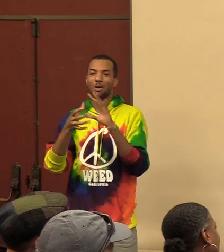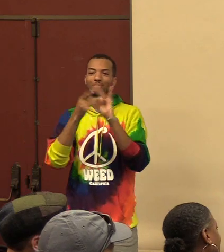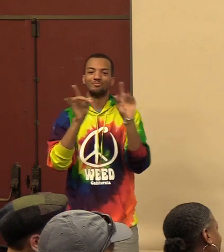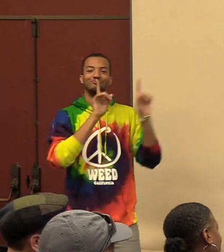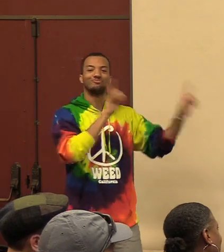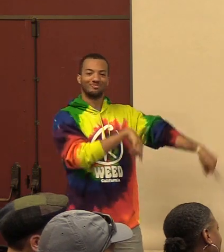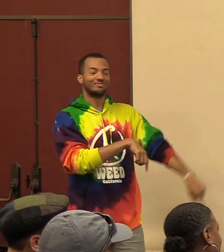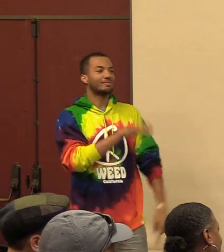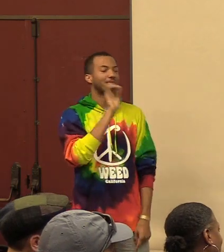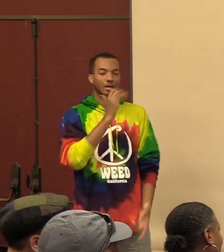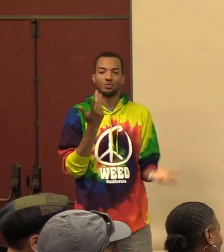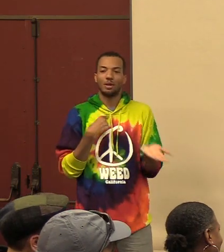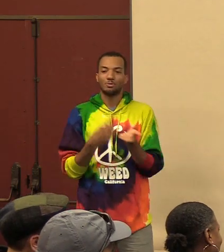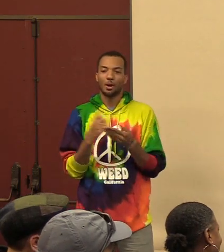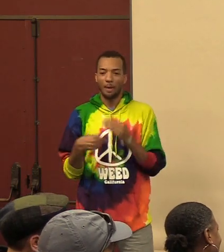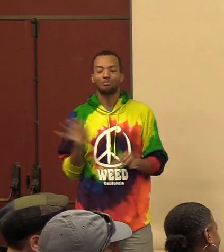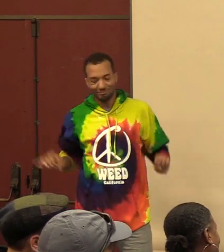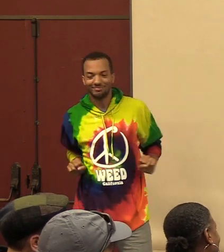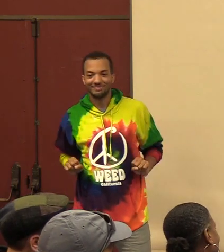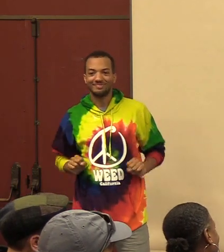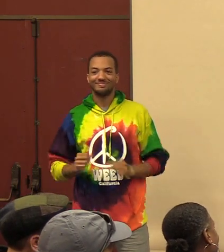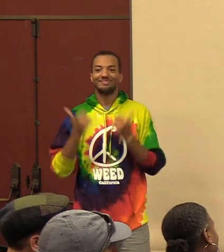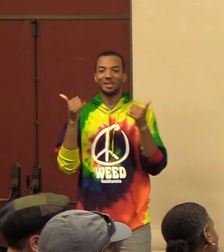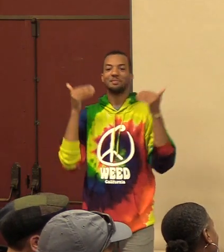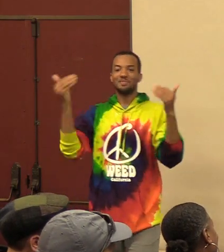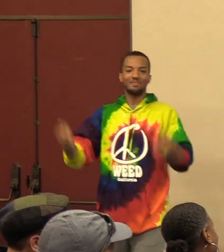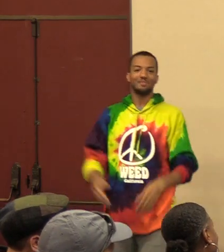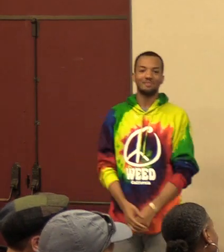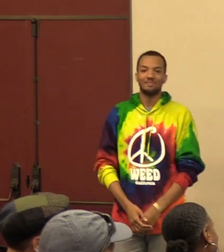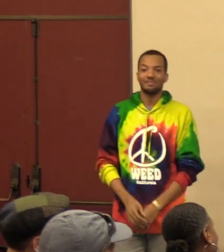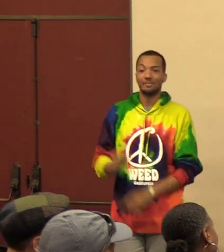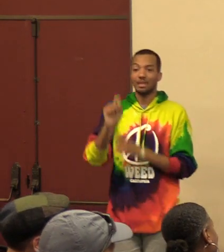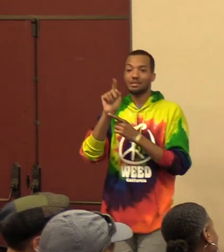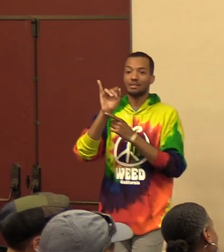That's what I'm talking about. All right, so here it goes.